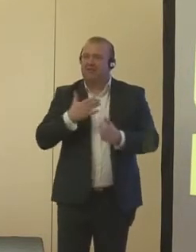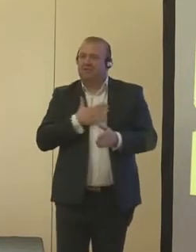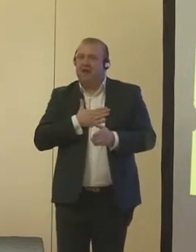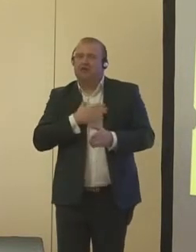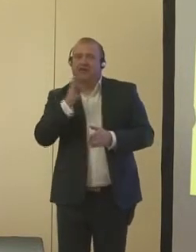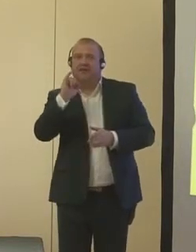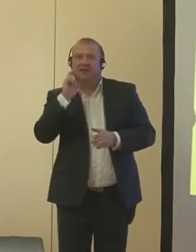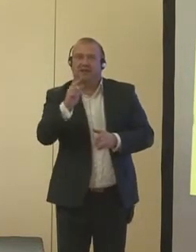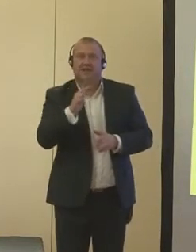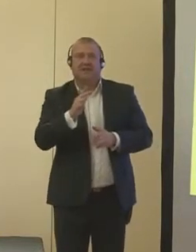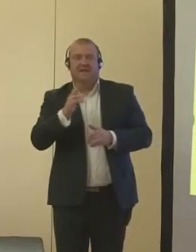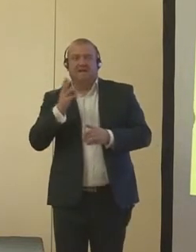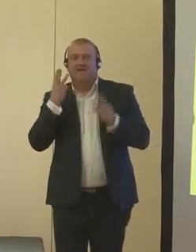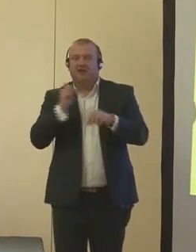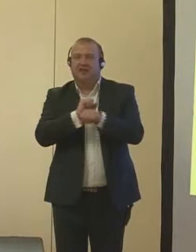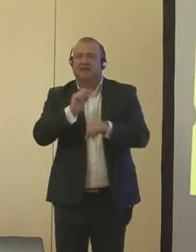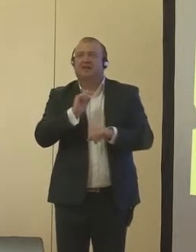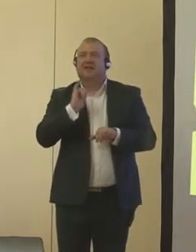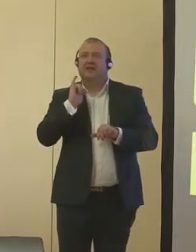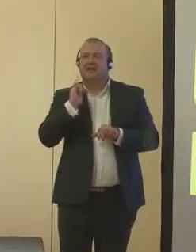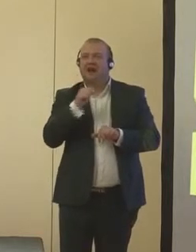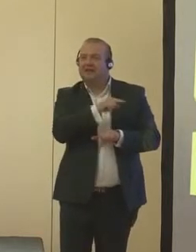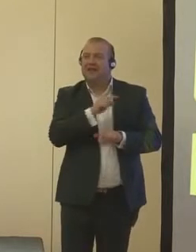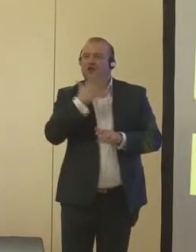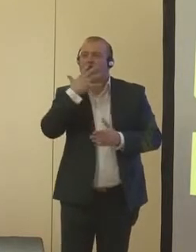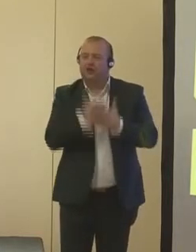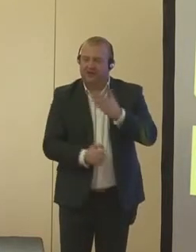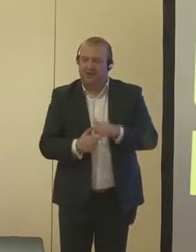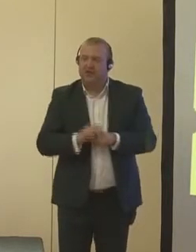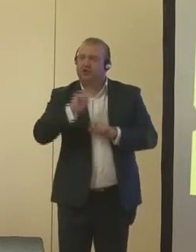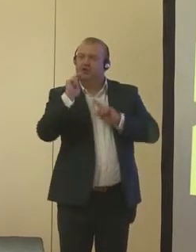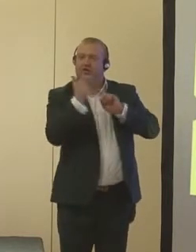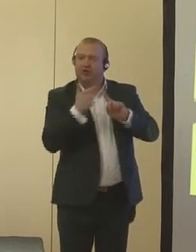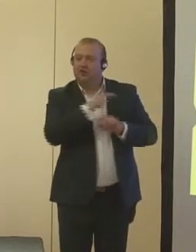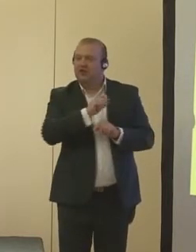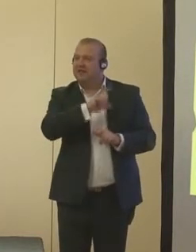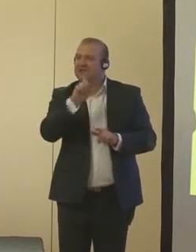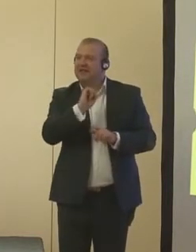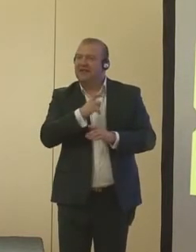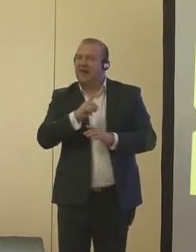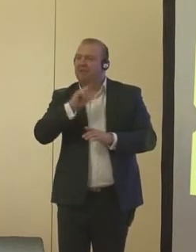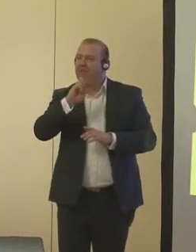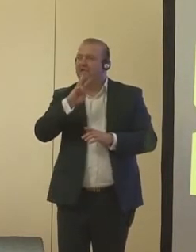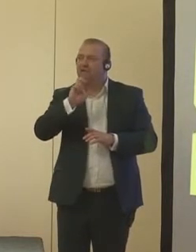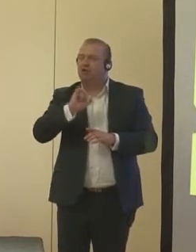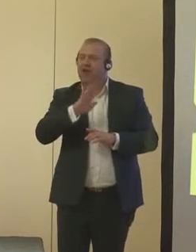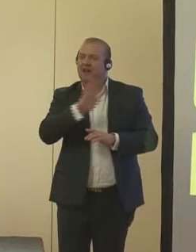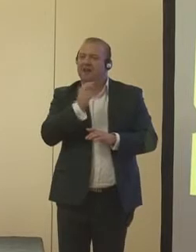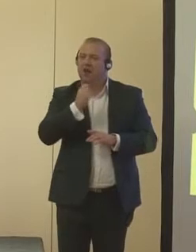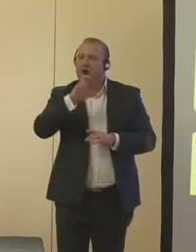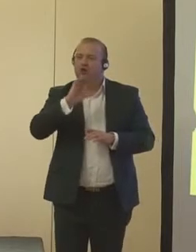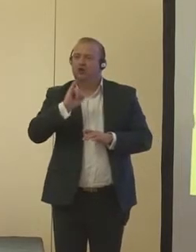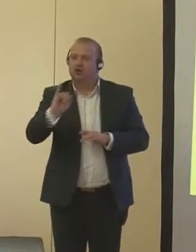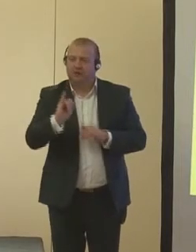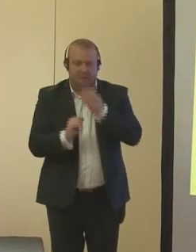The third is the all-inclusive principle. that accessible information provision needs